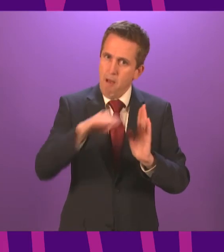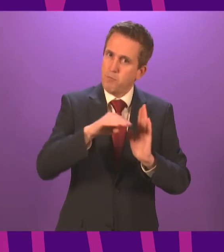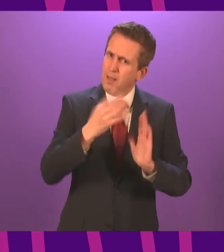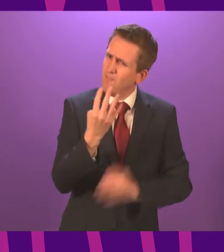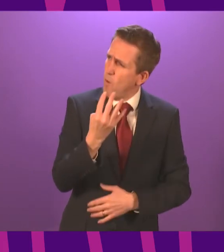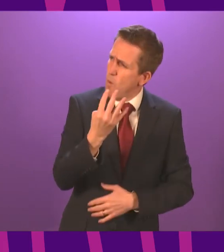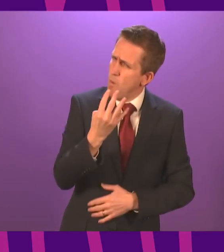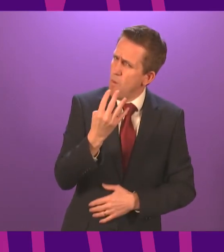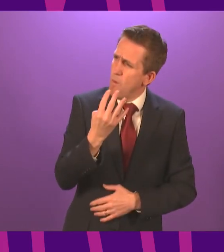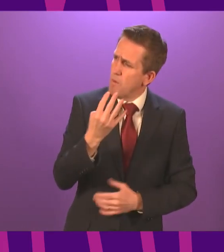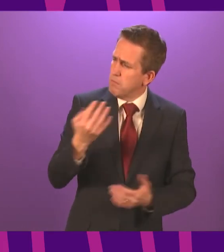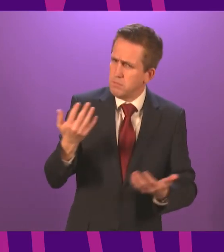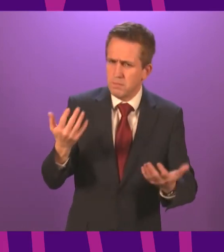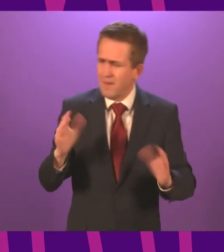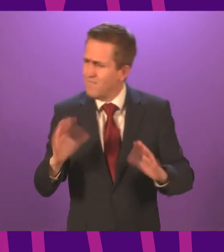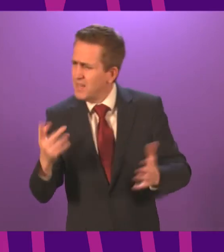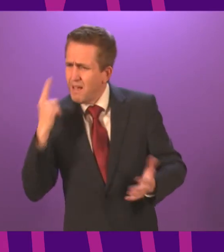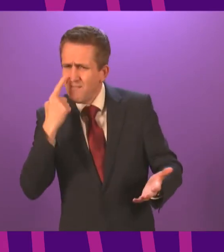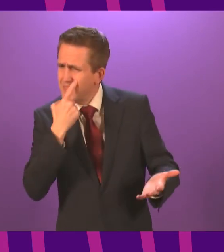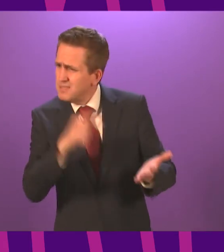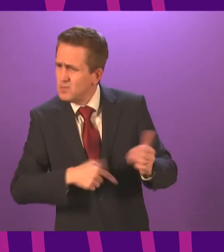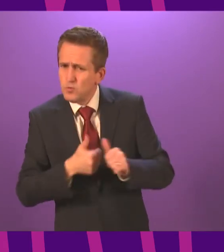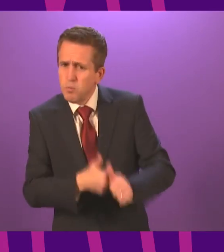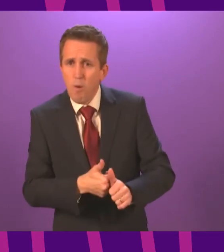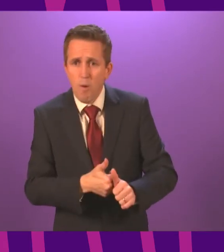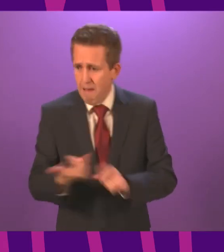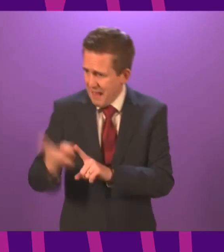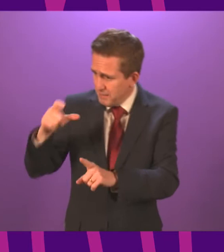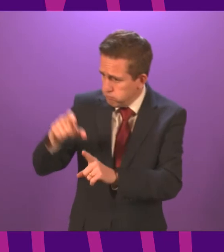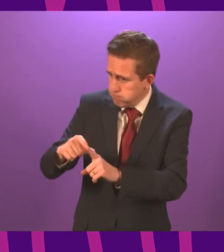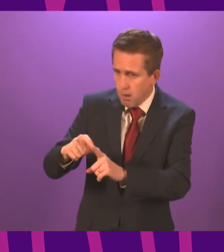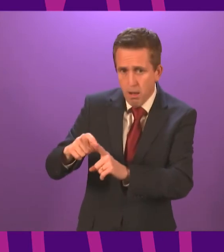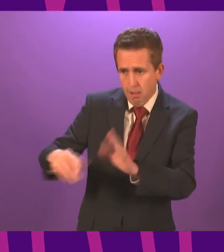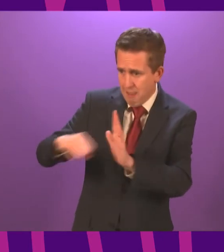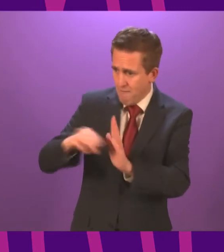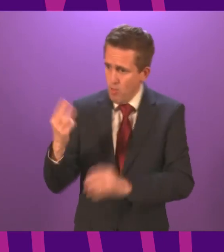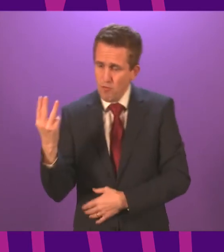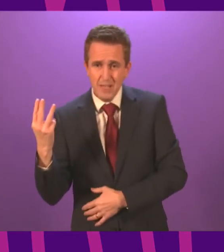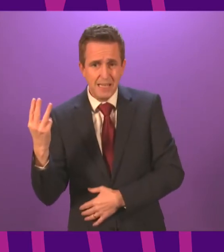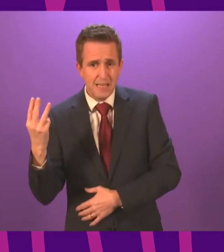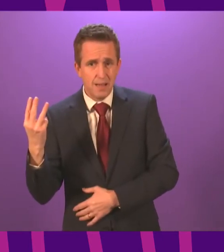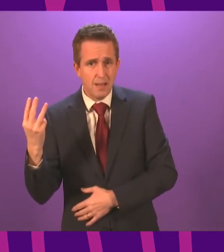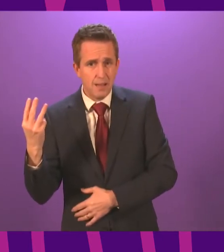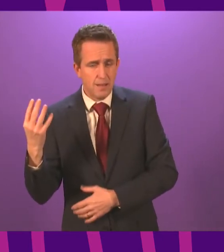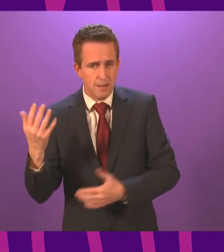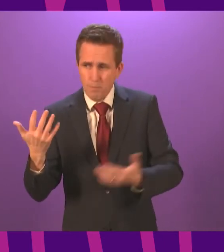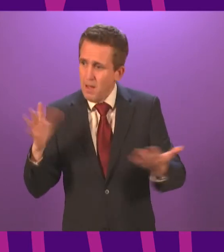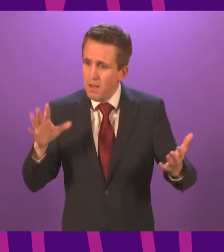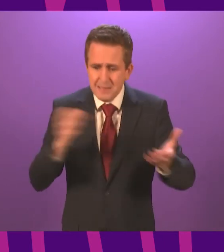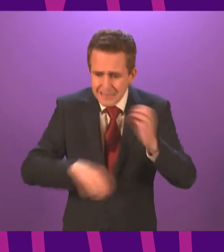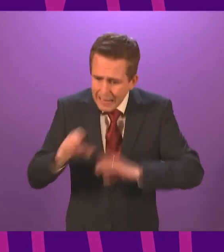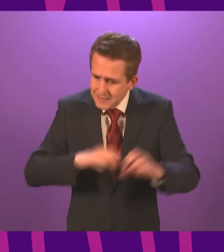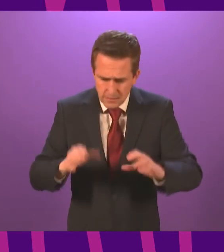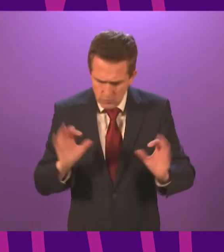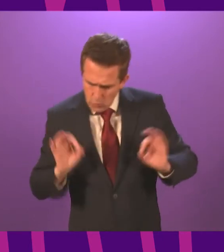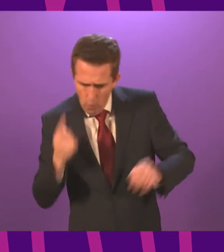science does not support it, or why Edinburgh is still in level 3 when the science does not support it. The First Minister said a few weeks ago,